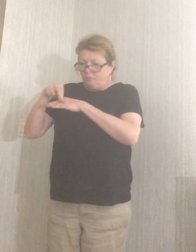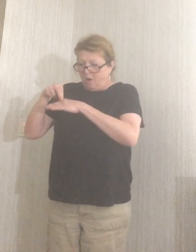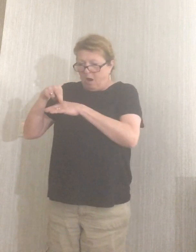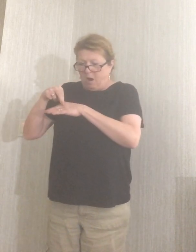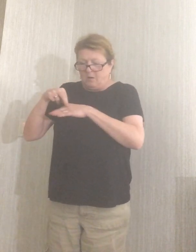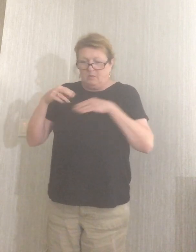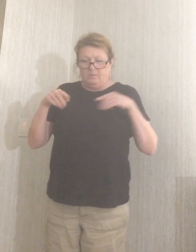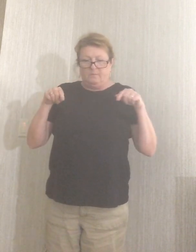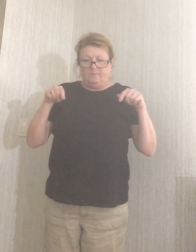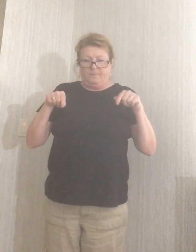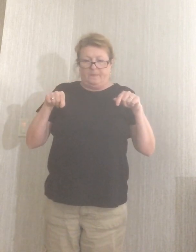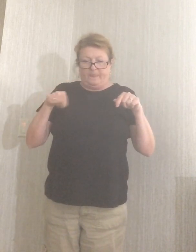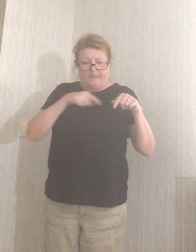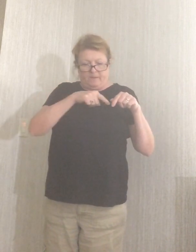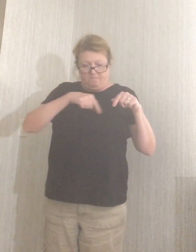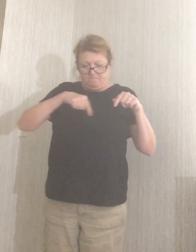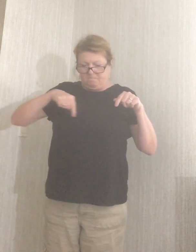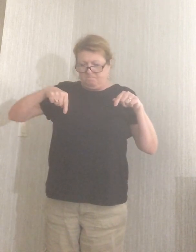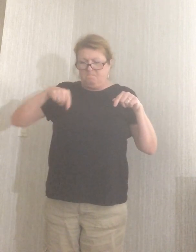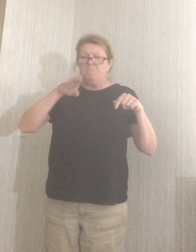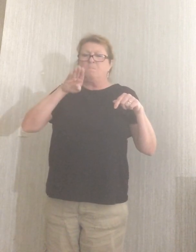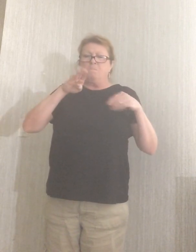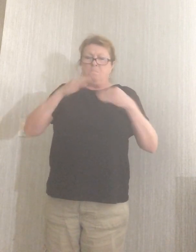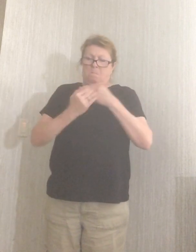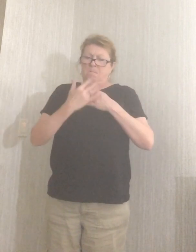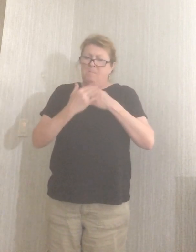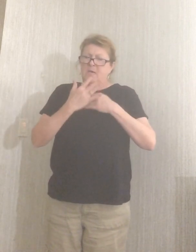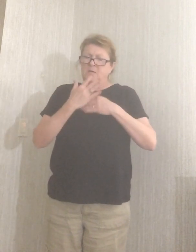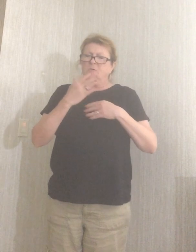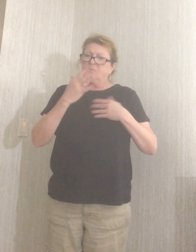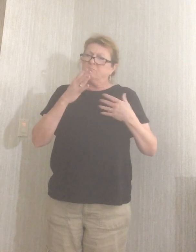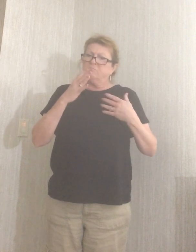But the beach is probably a mile from one end to the other.